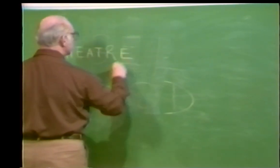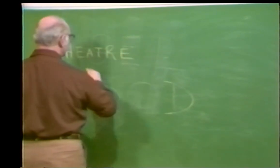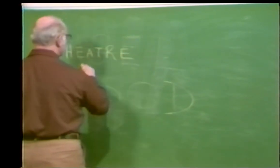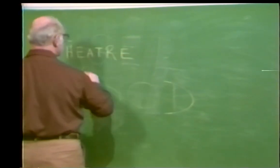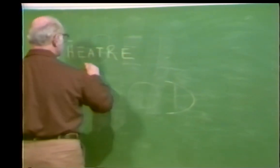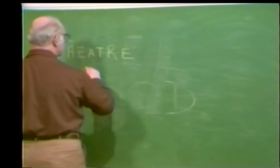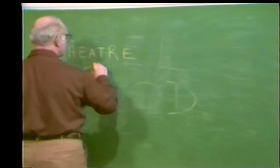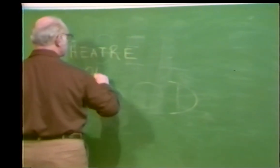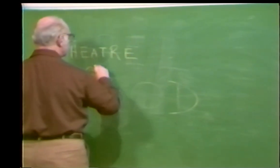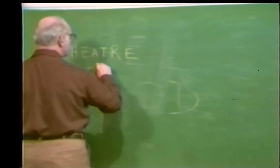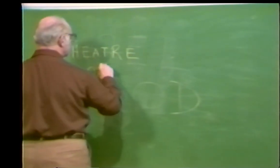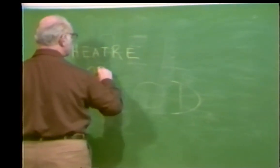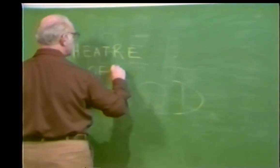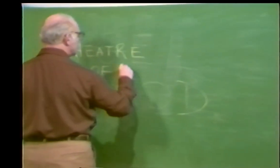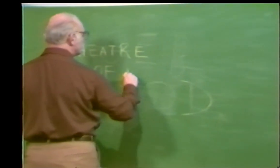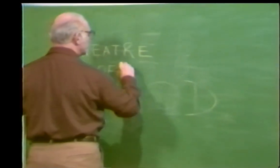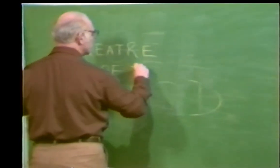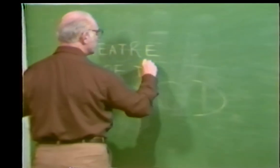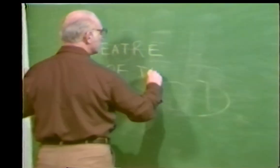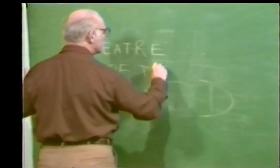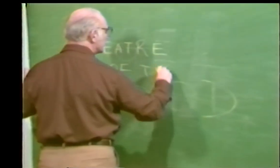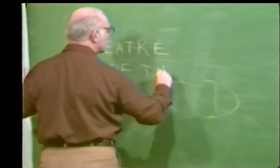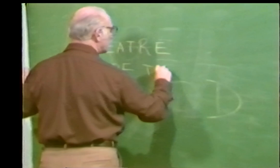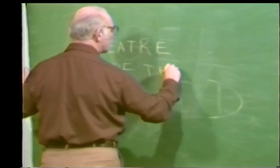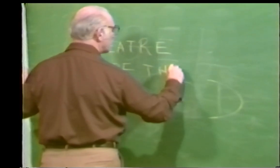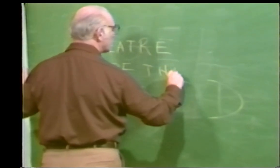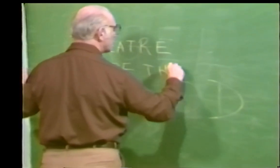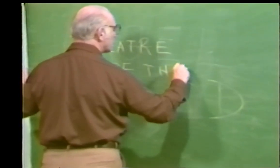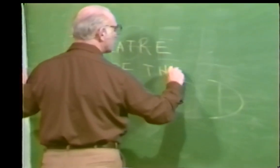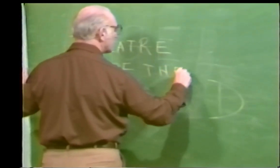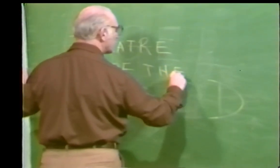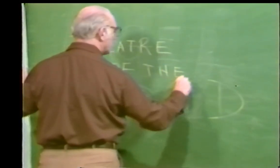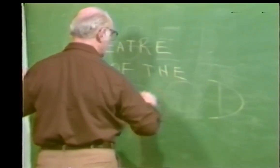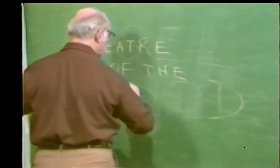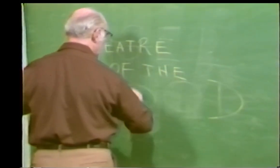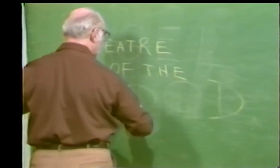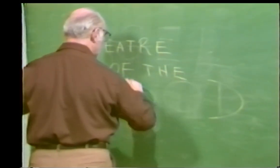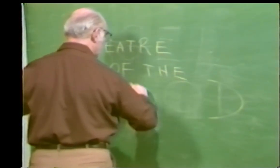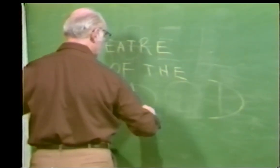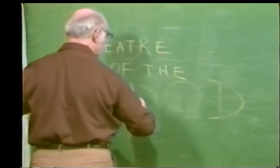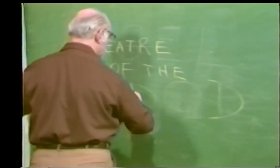Thank you.